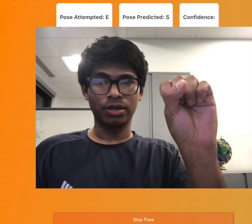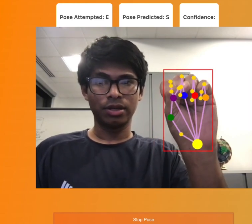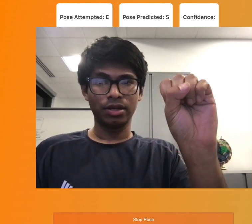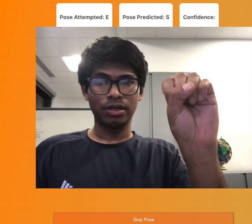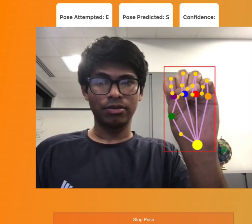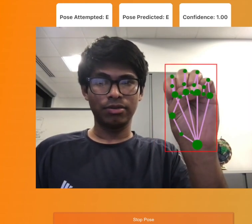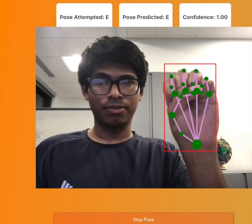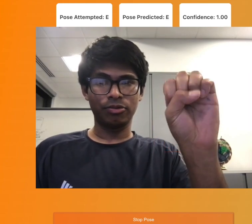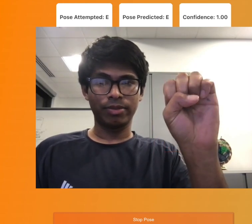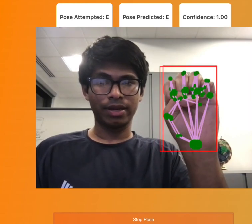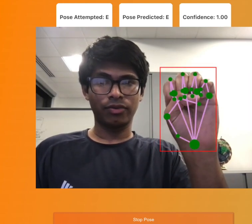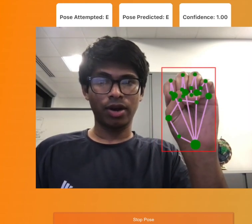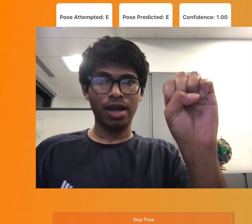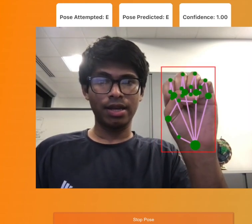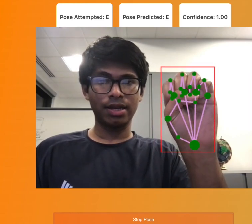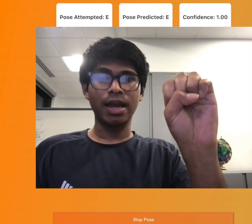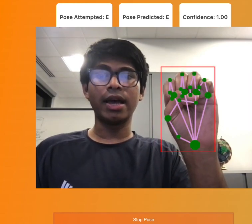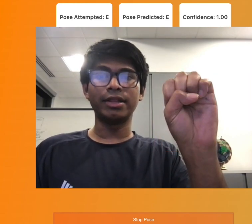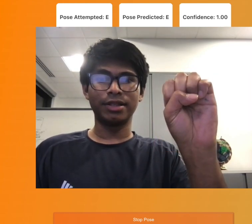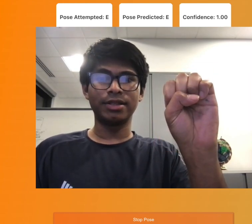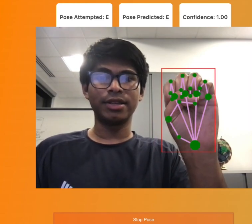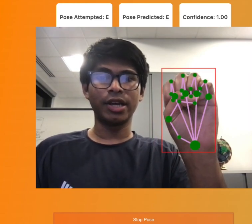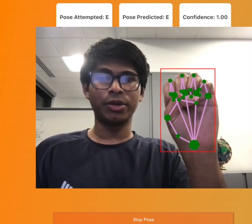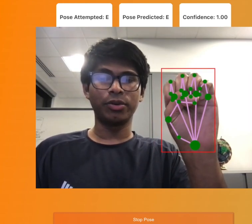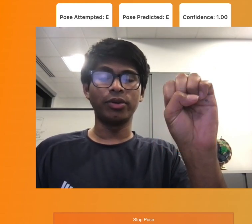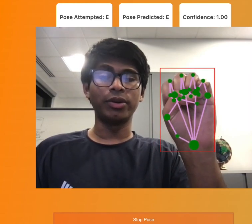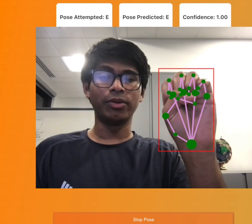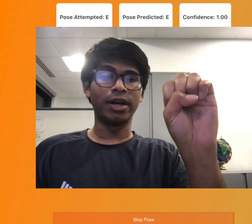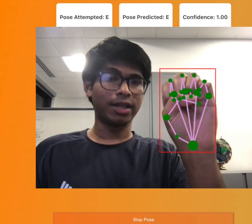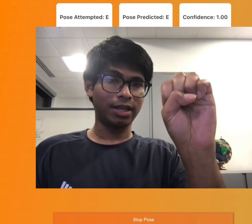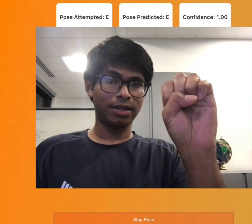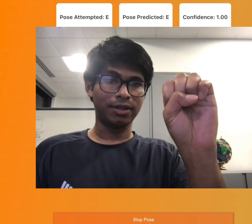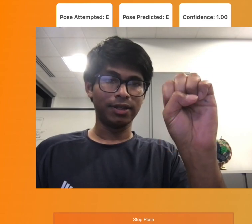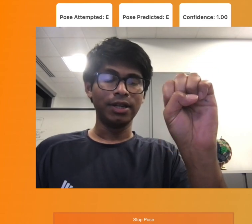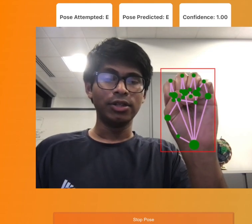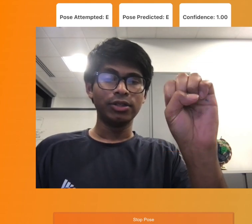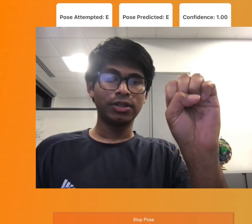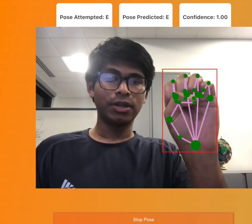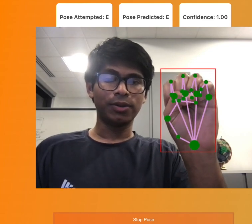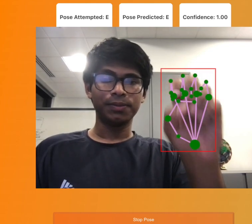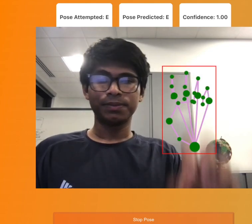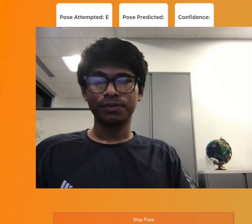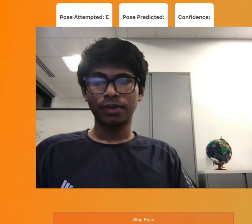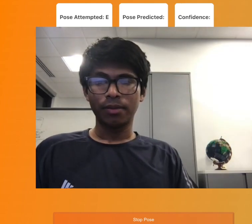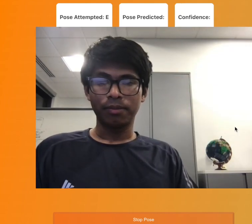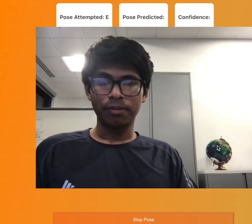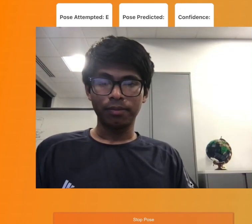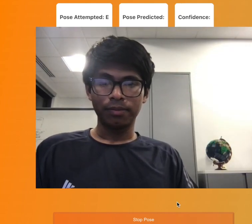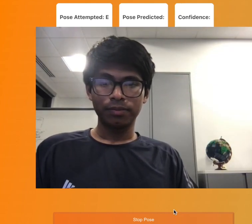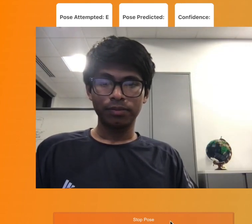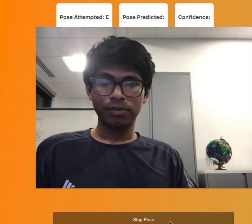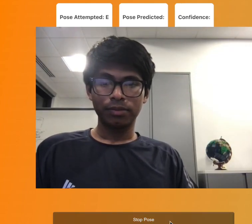So you have to make it right, and this, here you go, you learned E. So